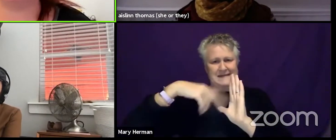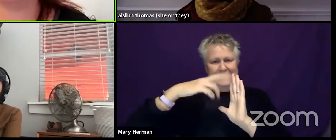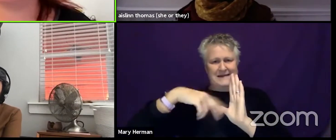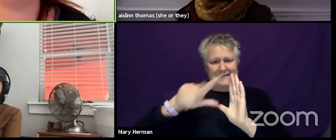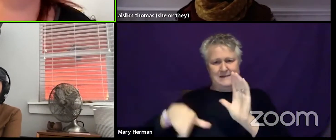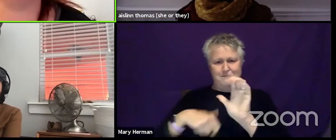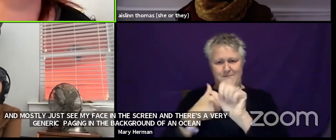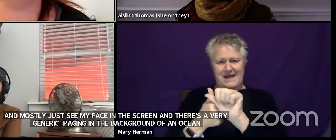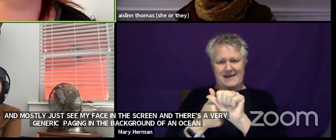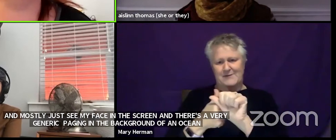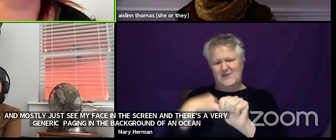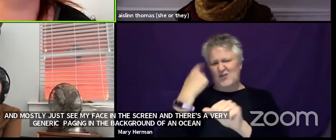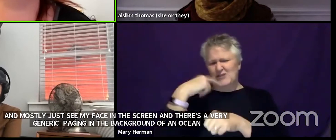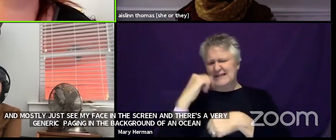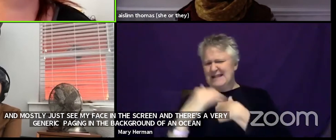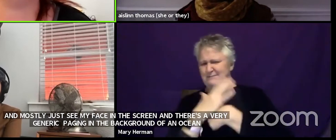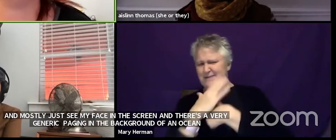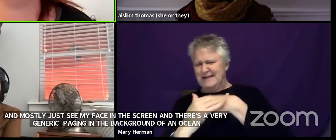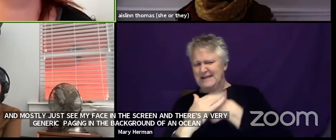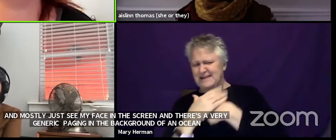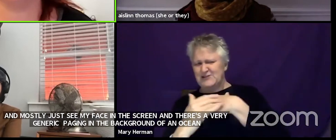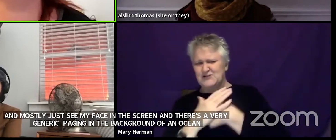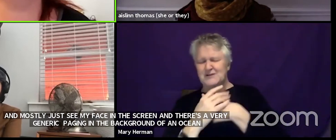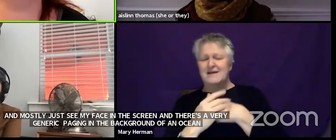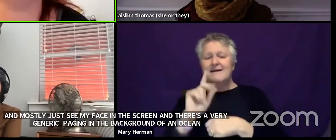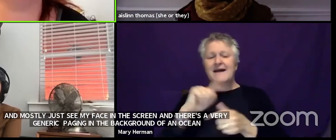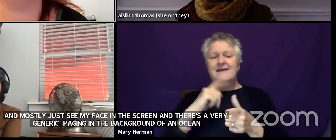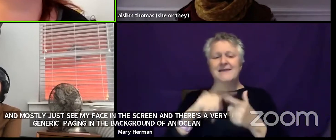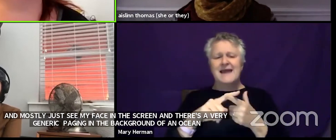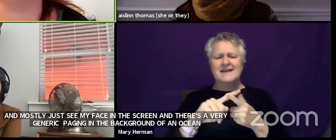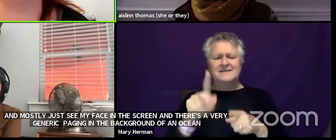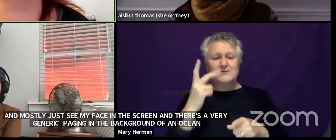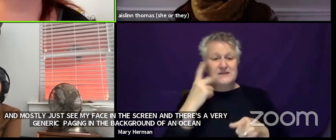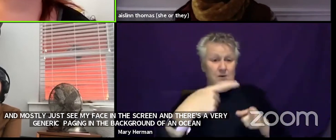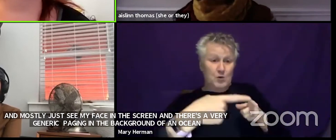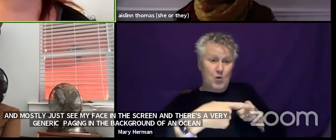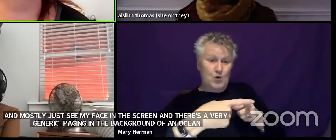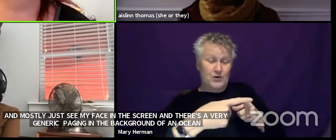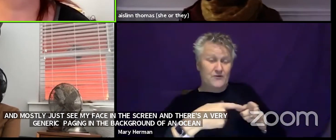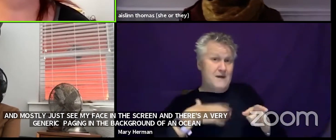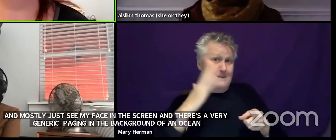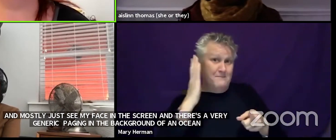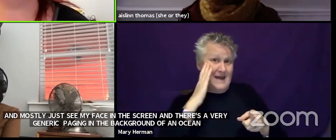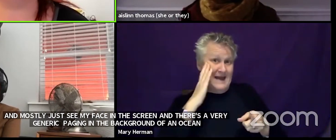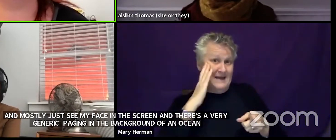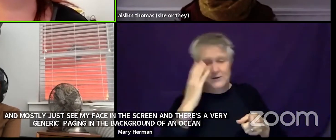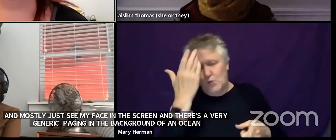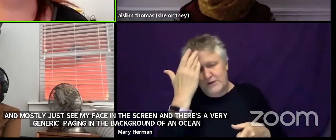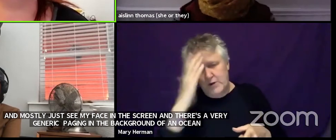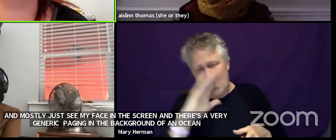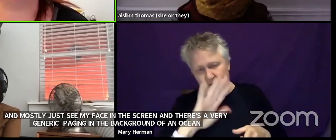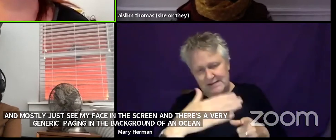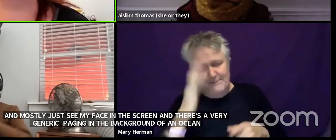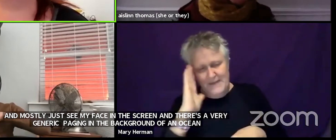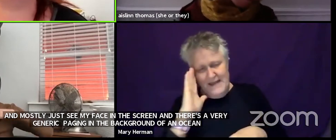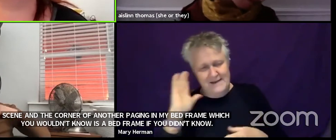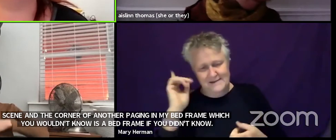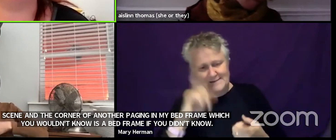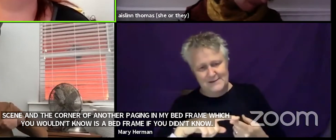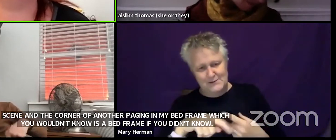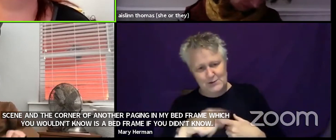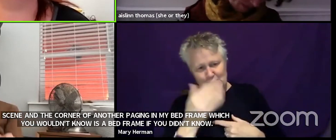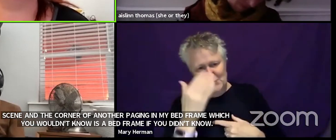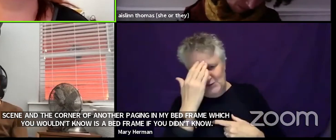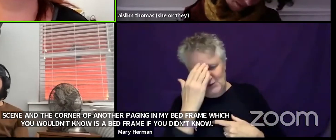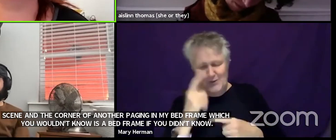another painting in my bed frame, which you wouldn't know was a bed frame if you didn't know, but I'm sure we're all in various spaces in our houses as